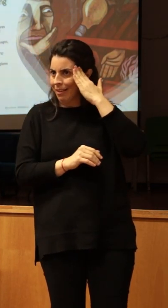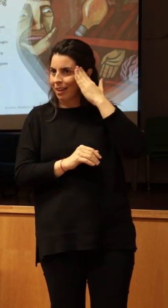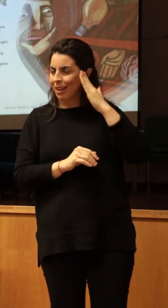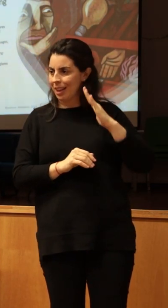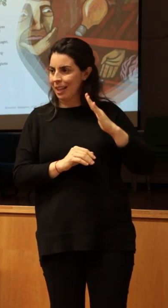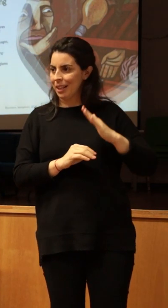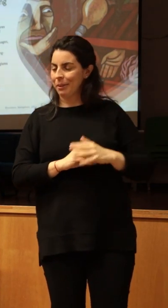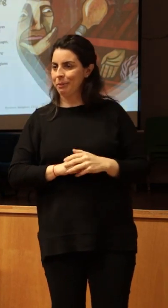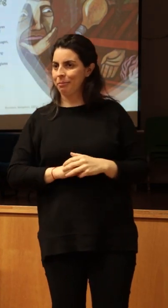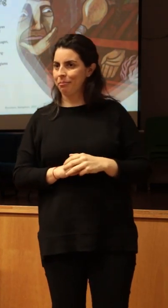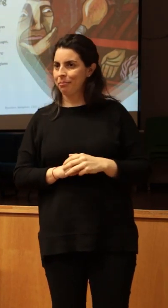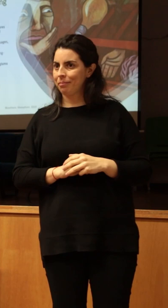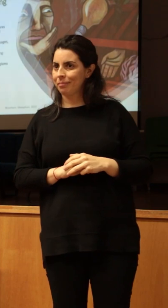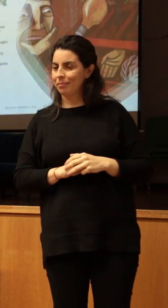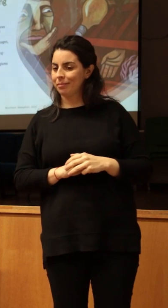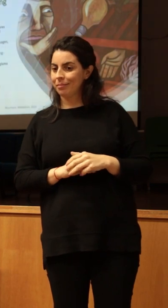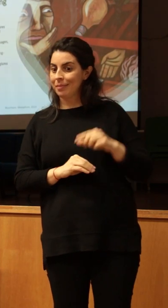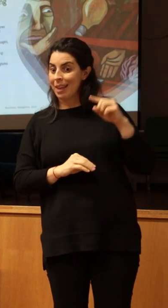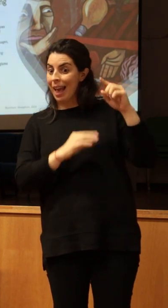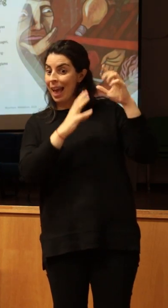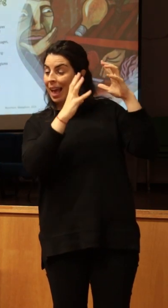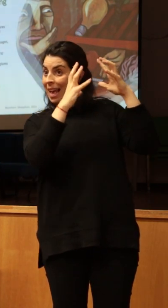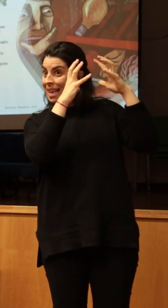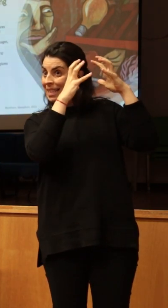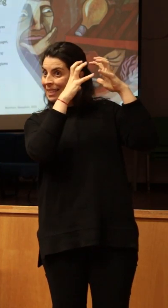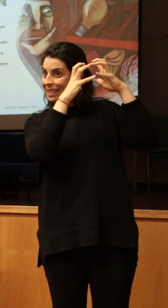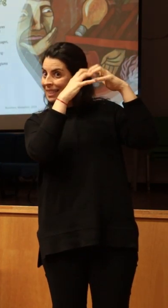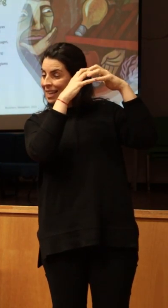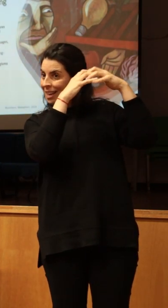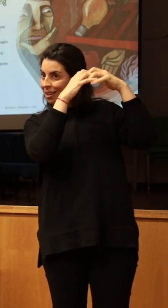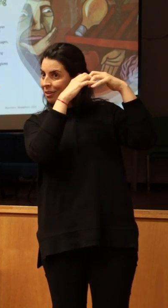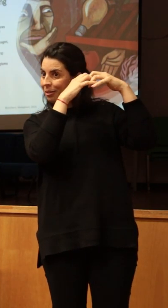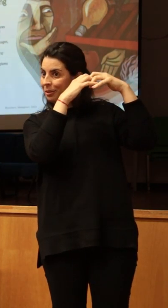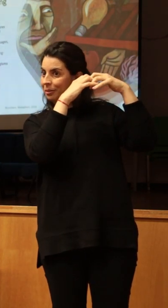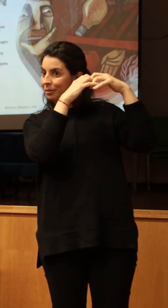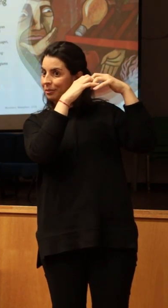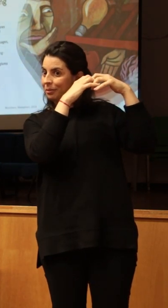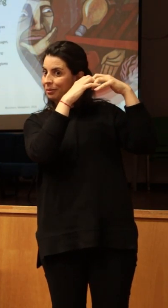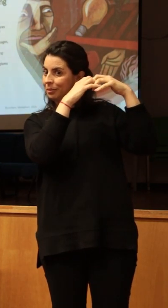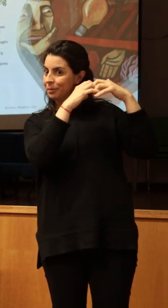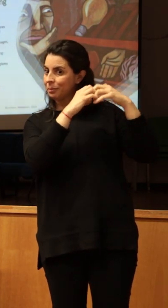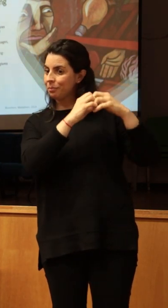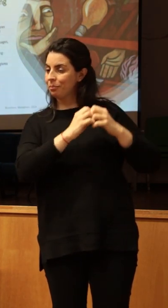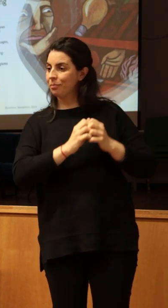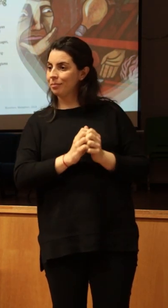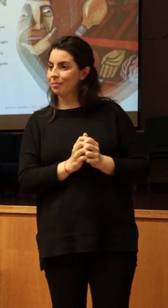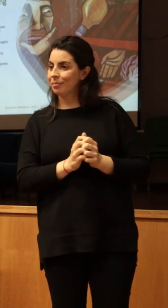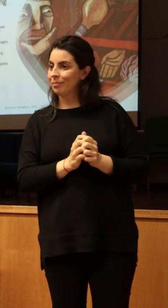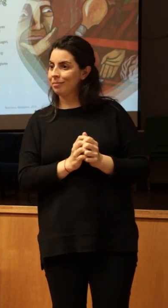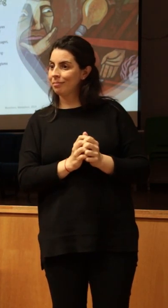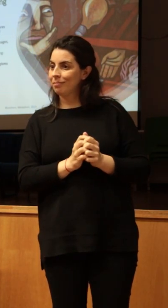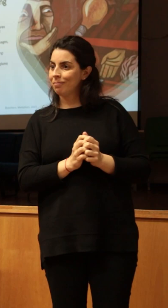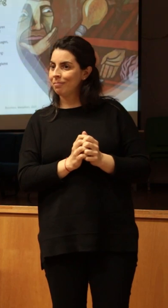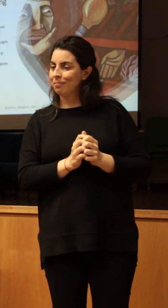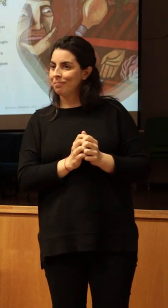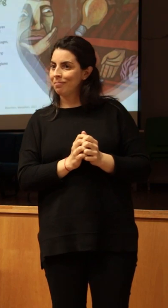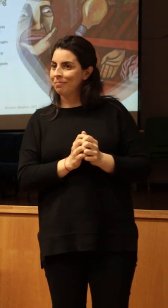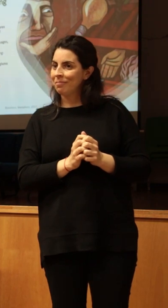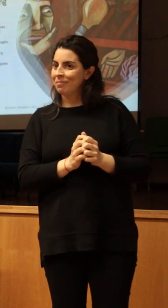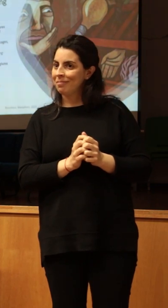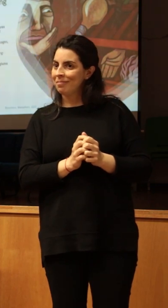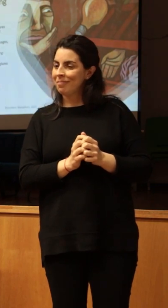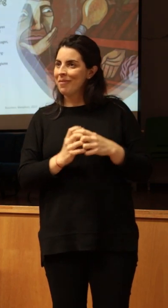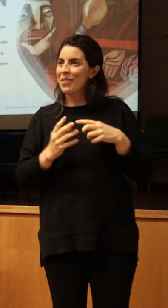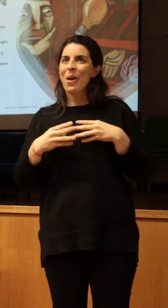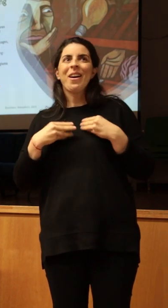I'm hitting the wall. Would you have some like an equivalent of that? Siento como que estoy calentando el